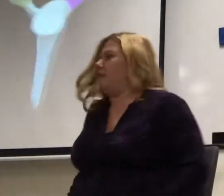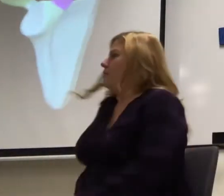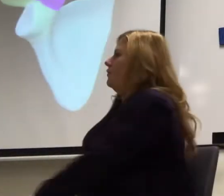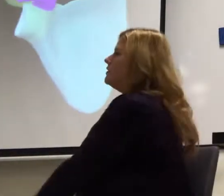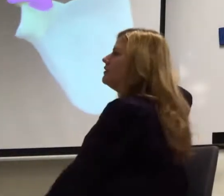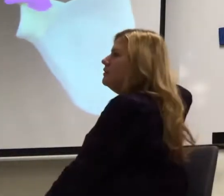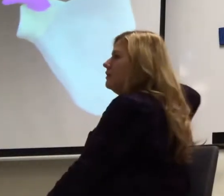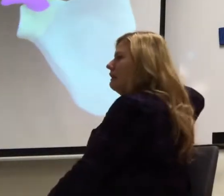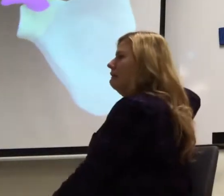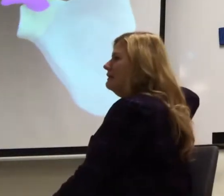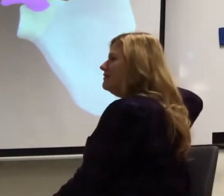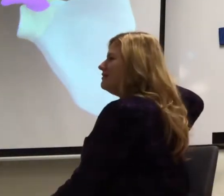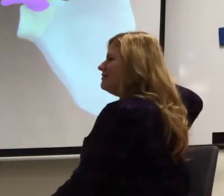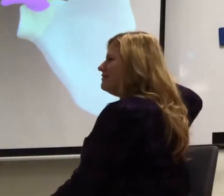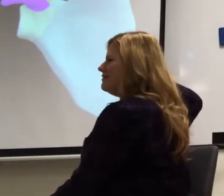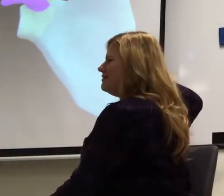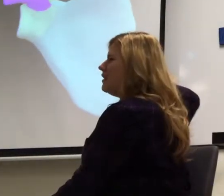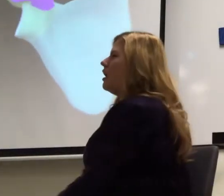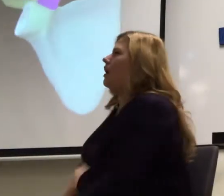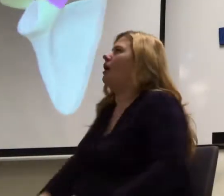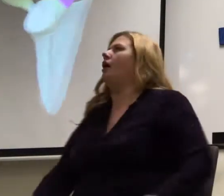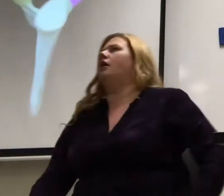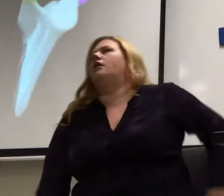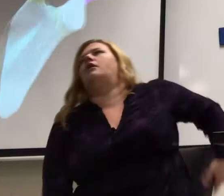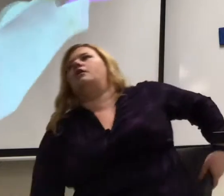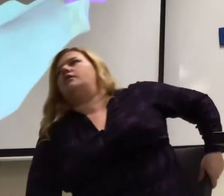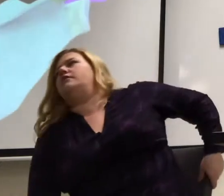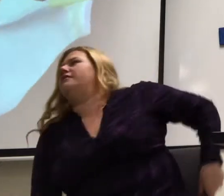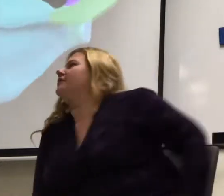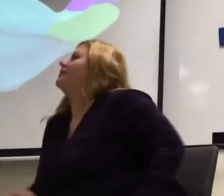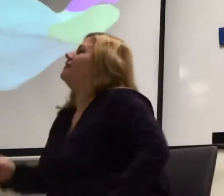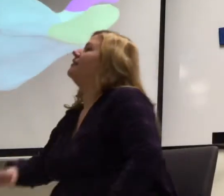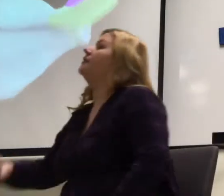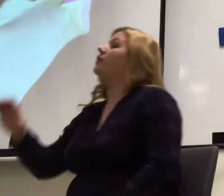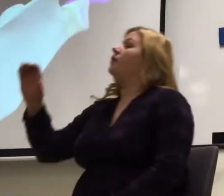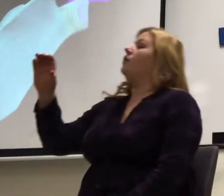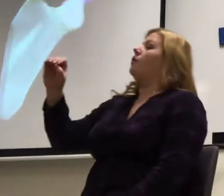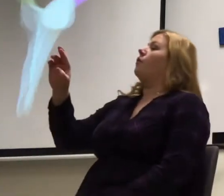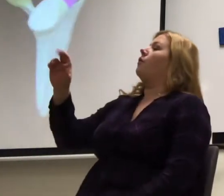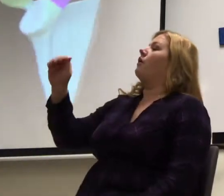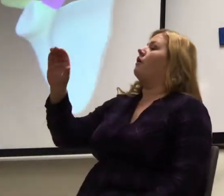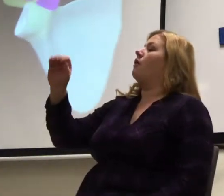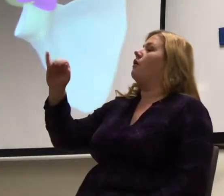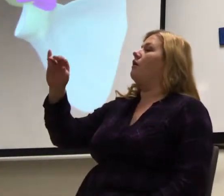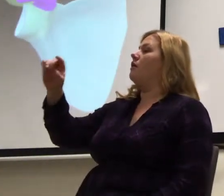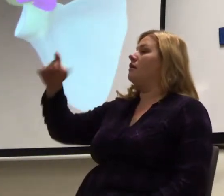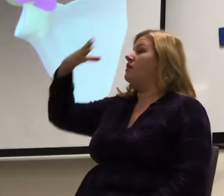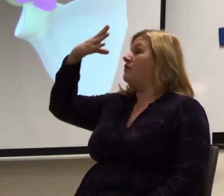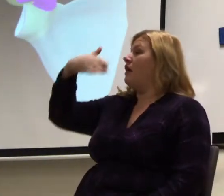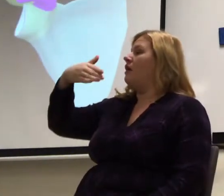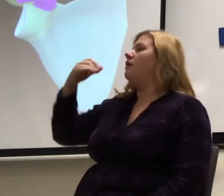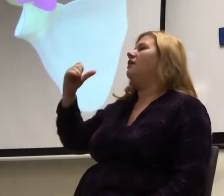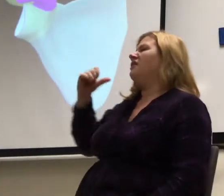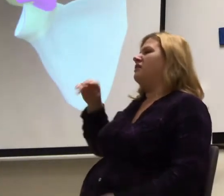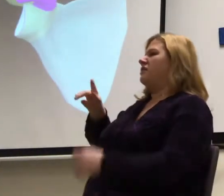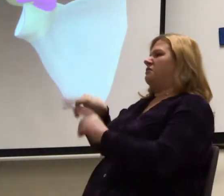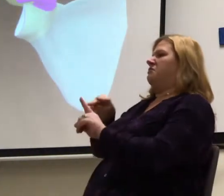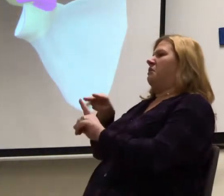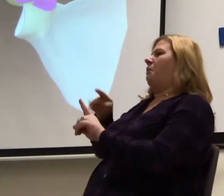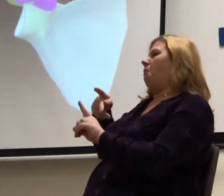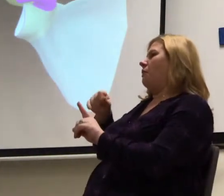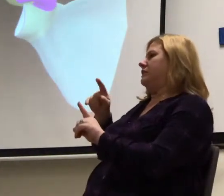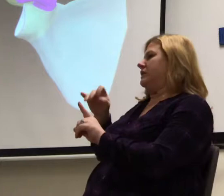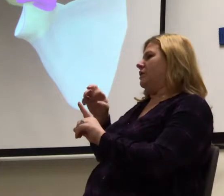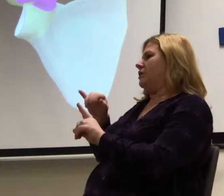More or less, the coracoid is in front and the acromion's more posterior. But anyways, the coracoid process